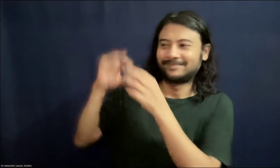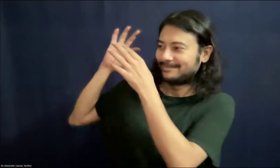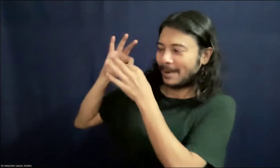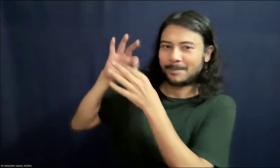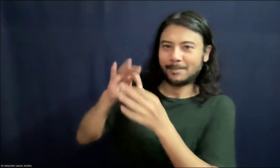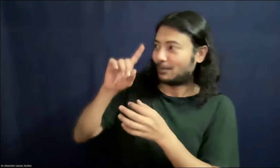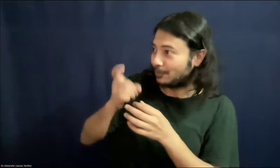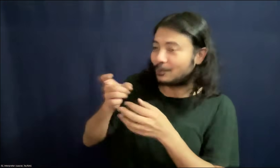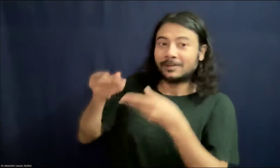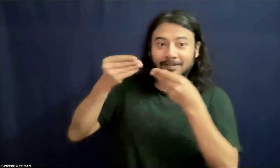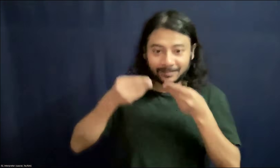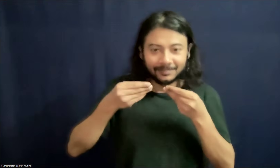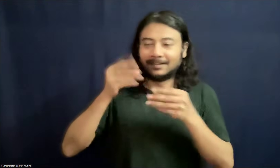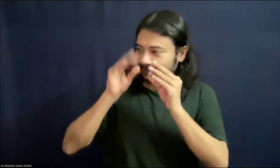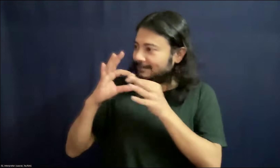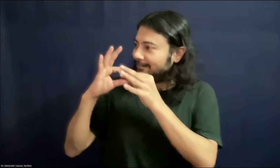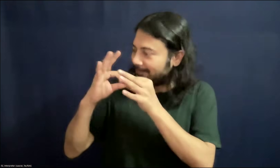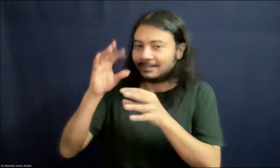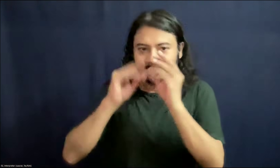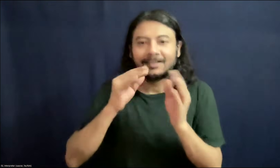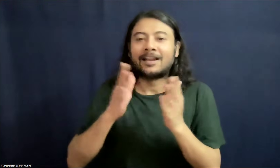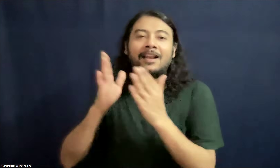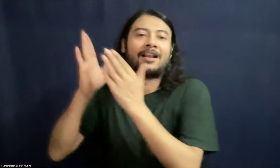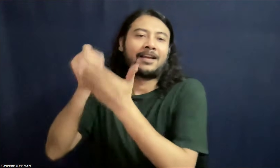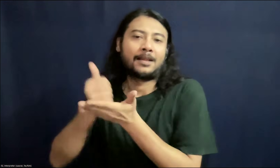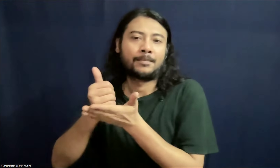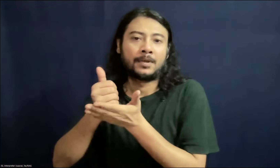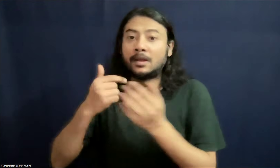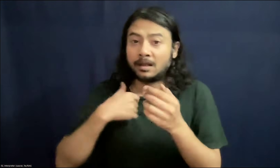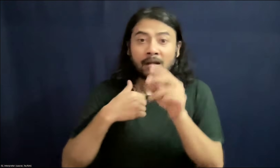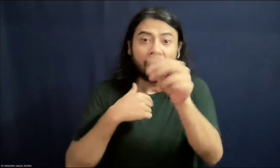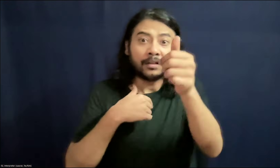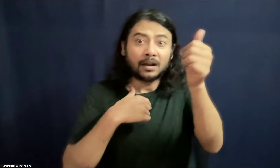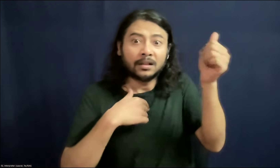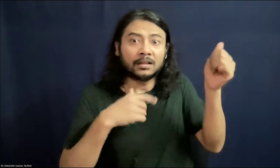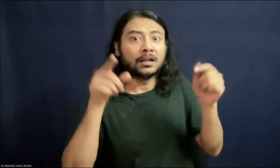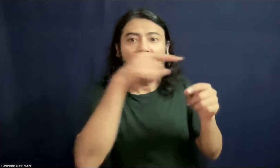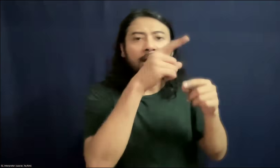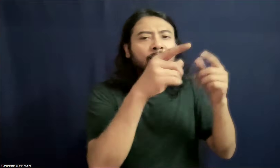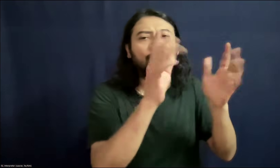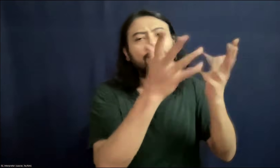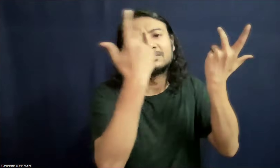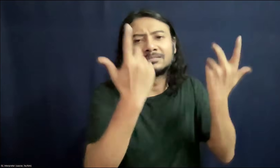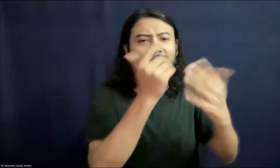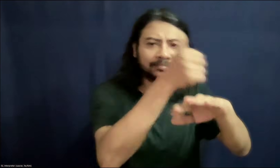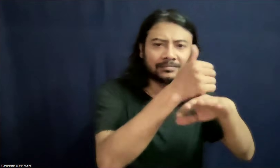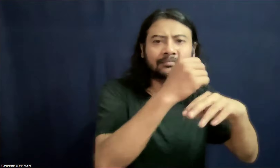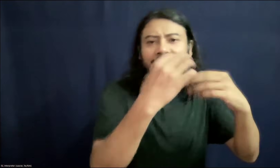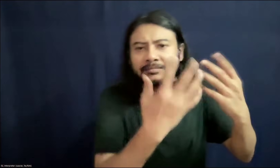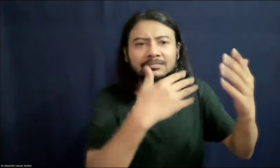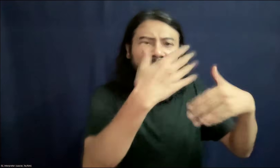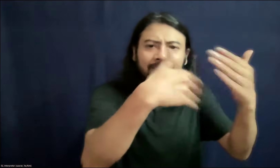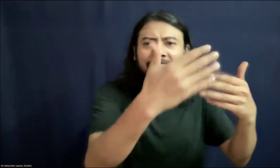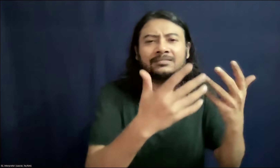to a place where we get knowledge according to Guru Shishya Parampara. That is very, very important. And that is what Krishna is